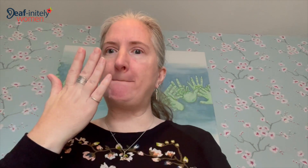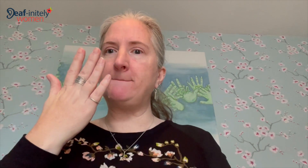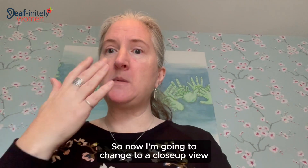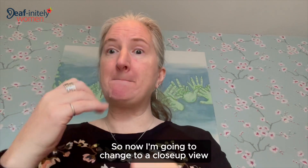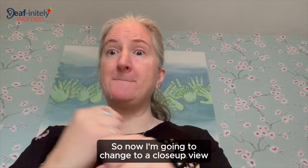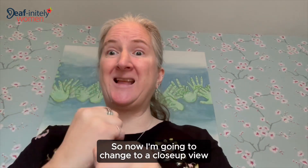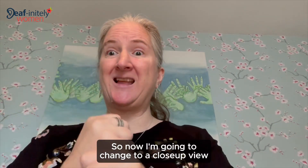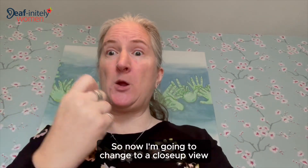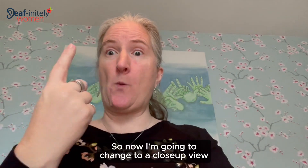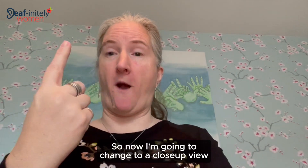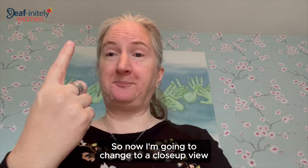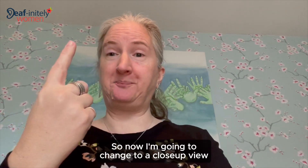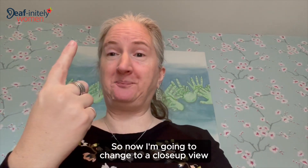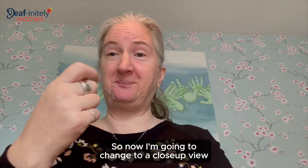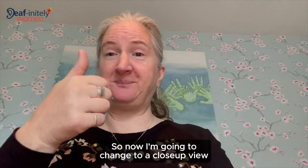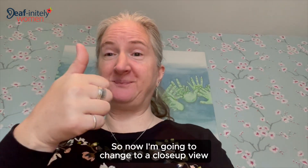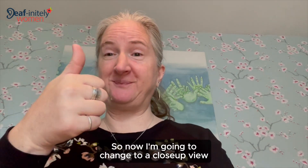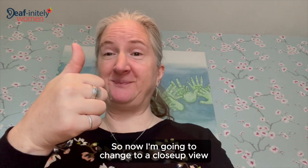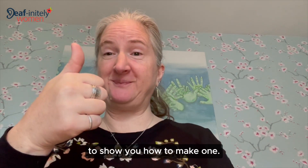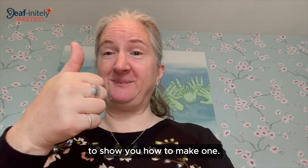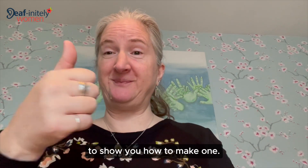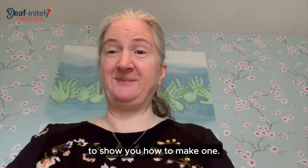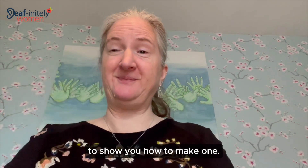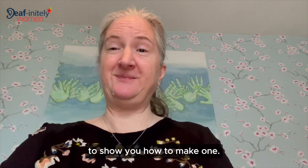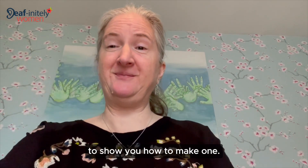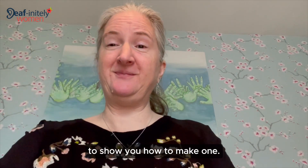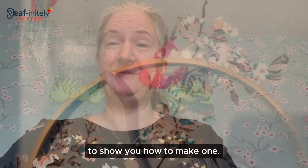So now I'm going to change to a close-up view to show you how to make one.